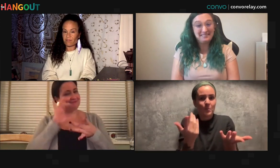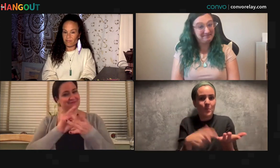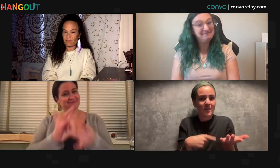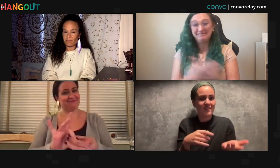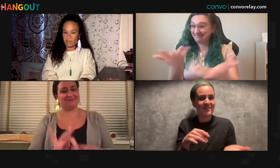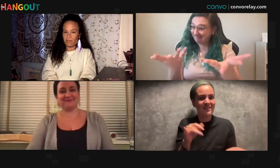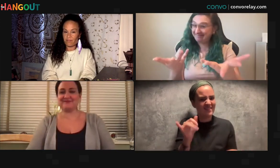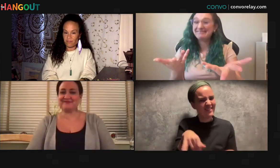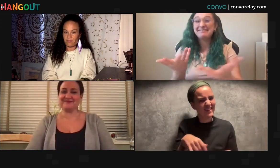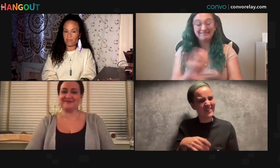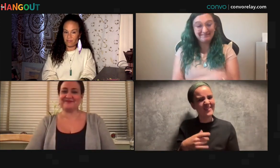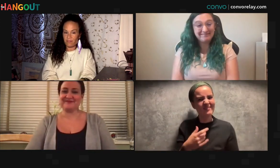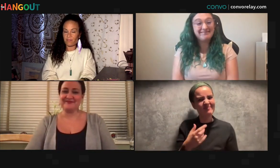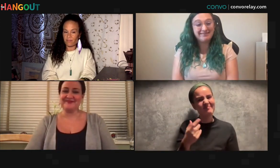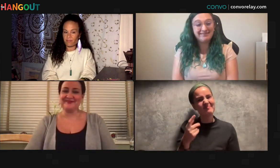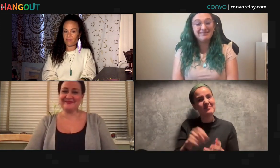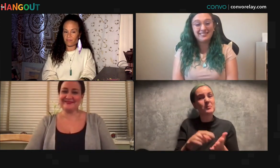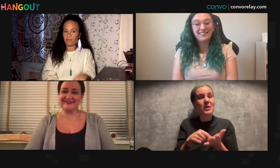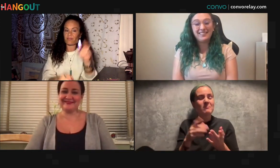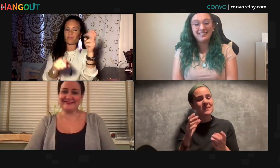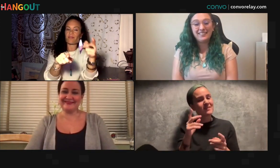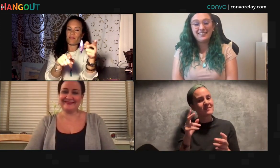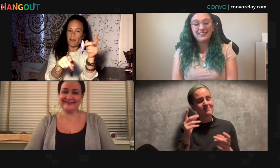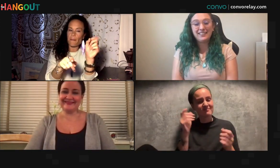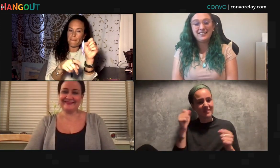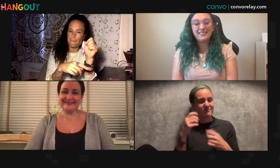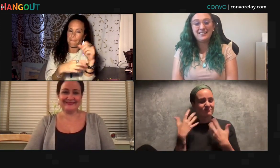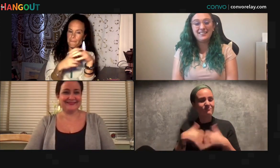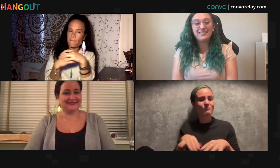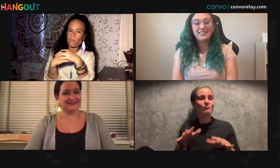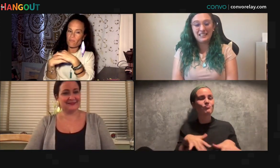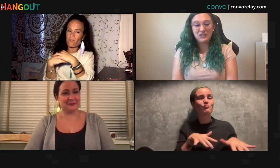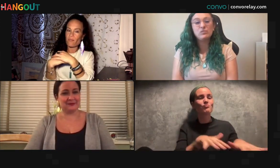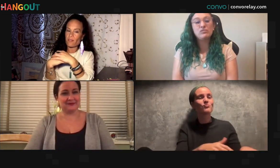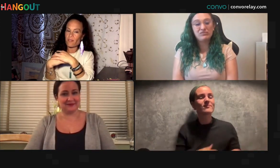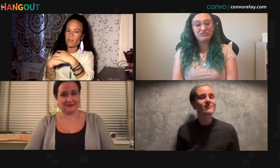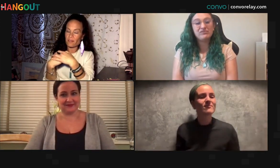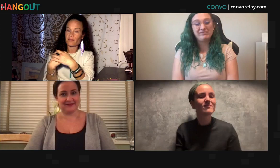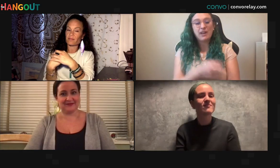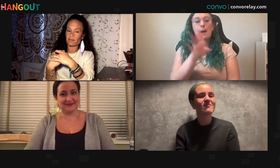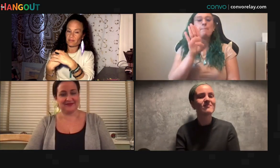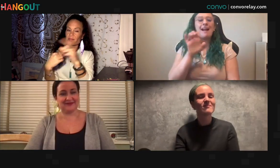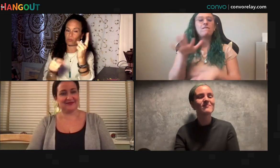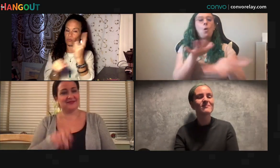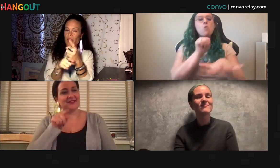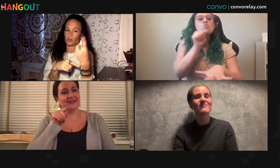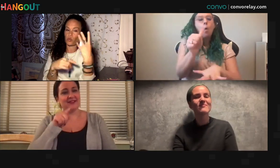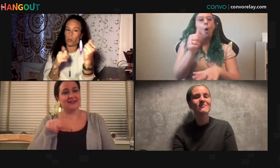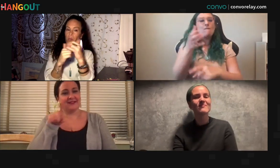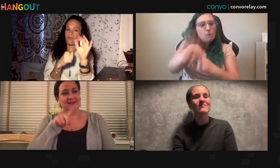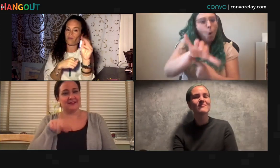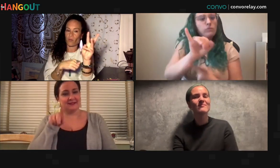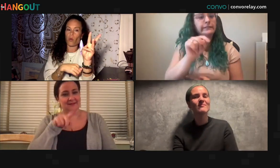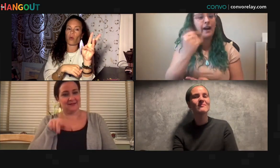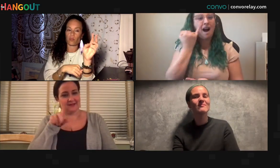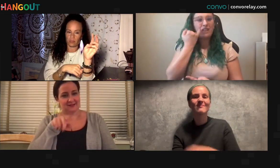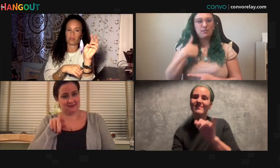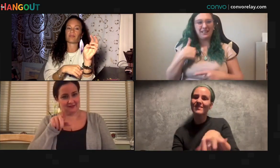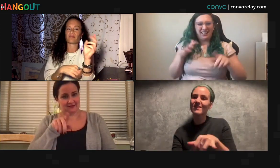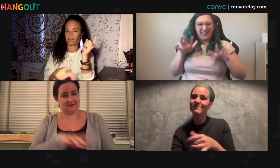do, whatever it is. And sometimes that'll lead you down to where you need to go. And be